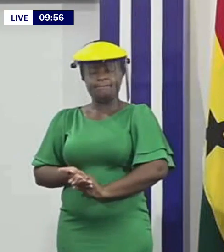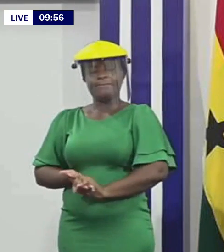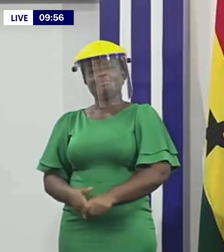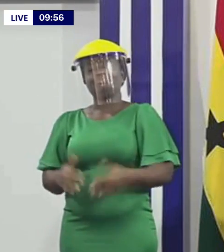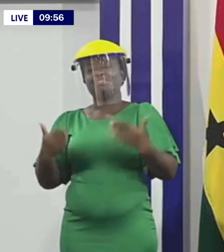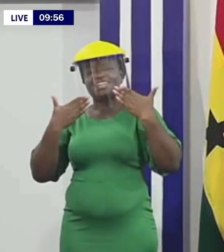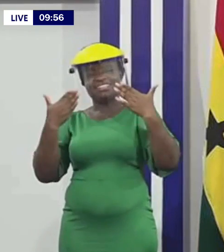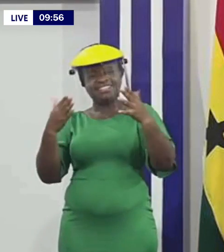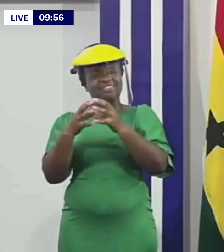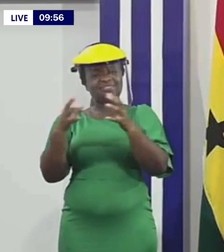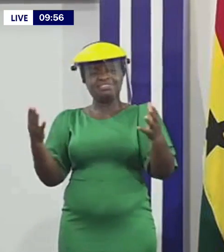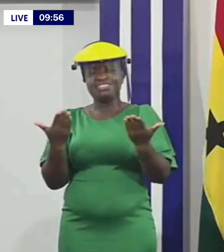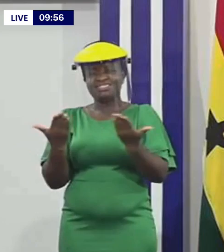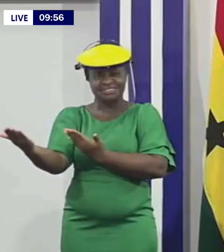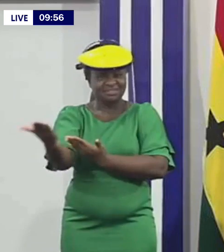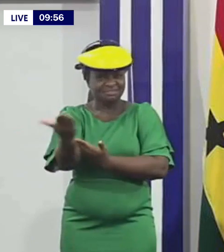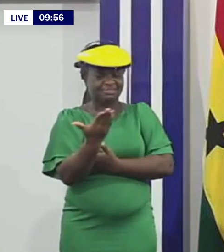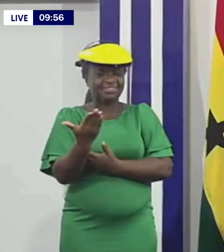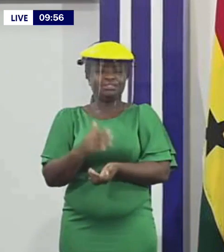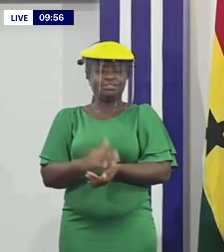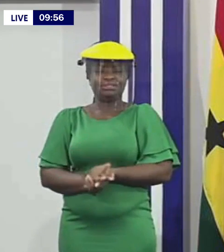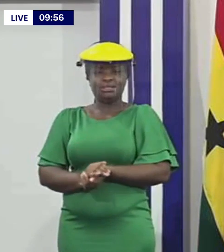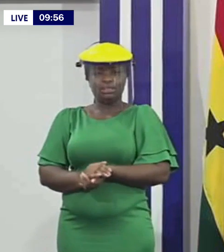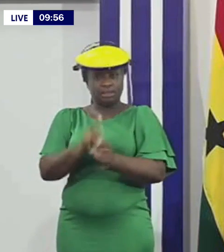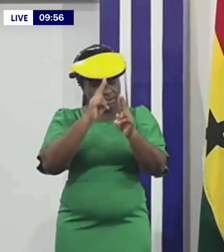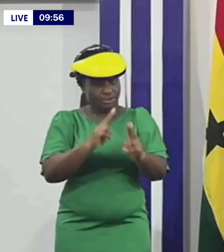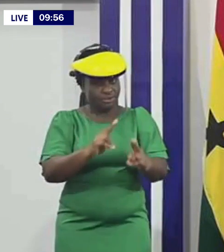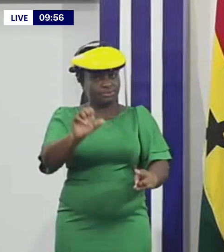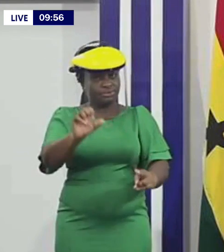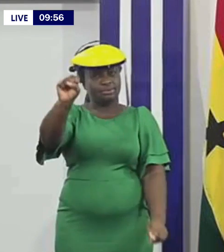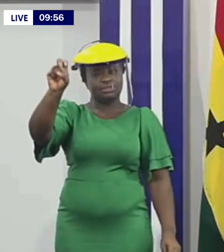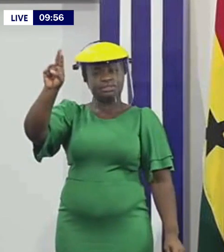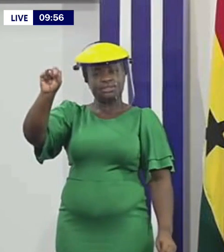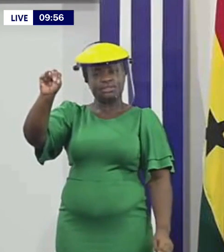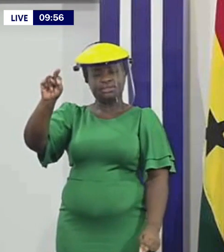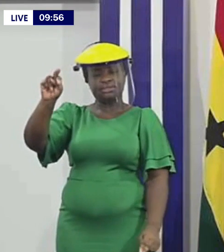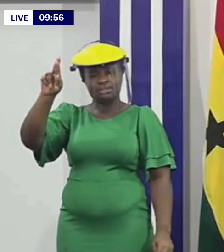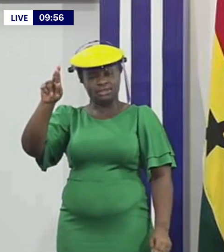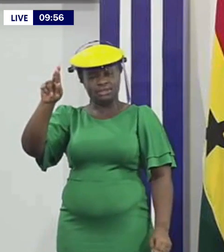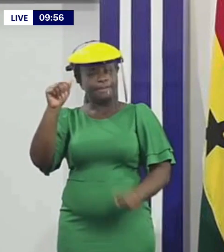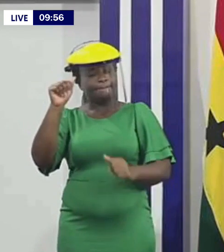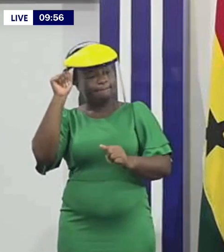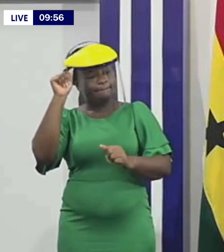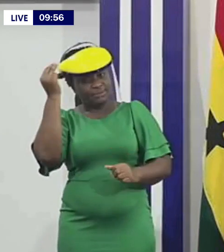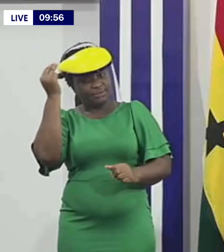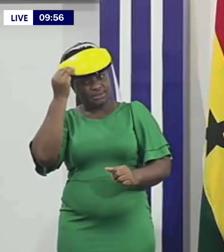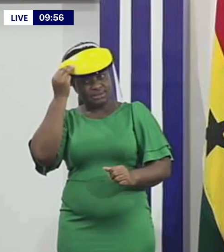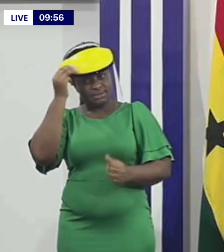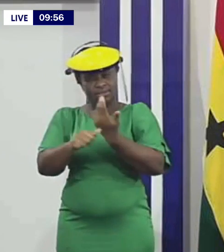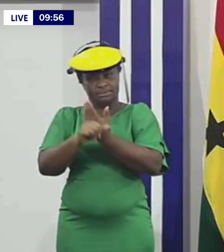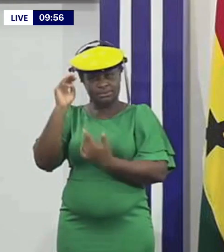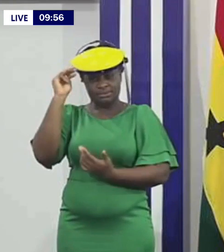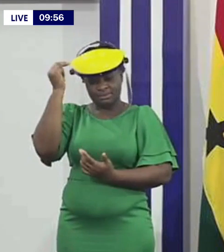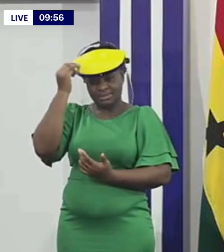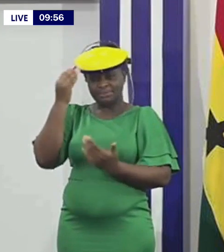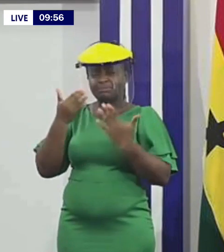Thank you very much, and good morning all. Honorable Senior Minister, Deputy Ministers, colleagues, and the media, I